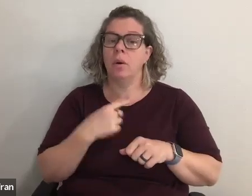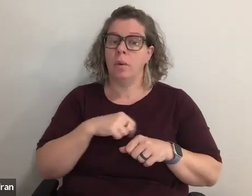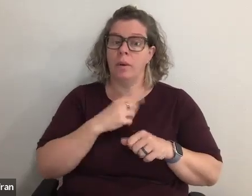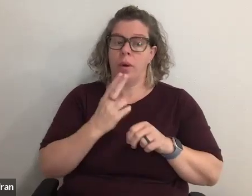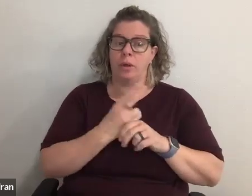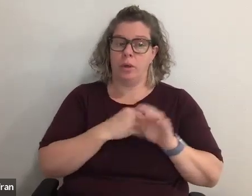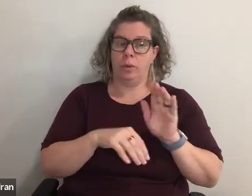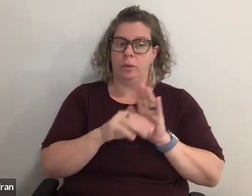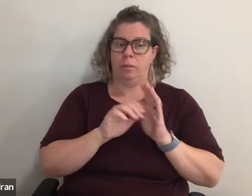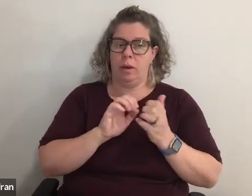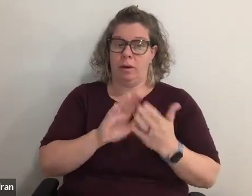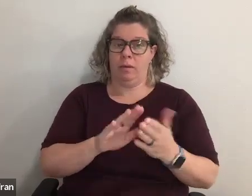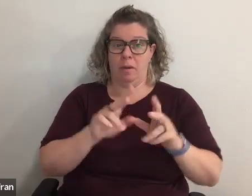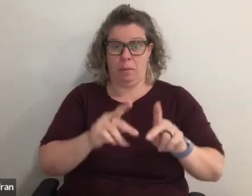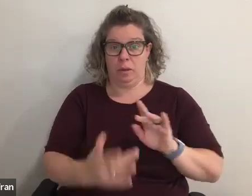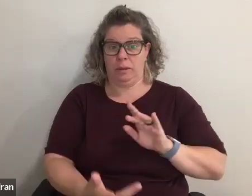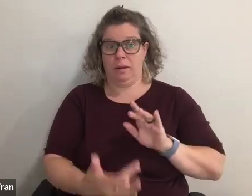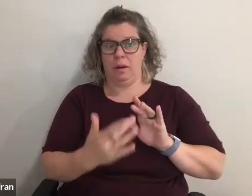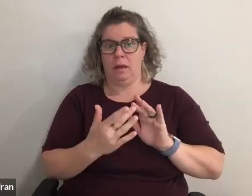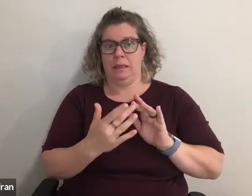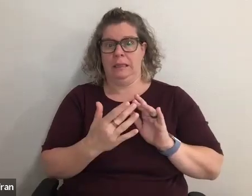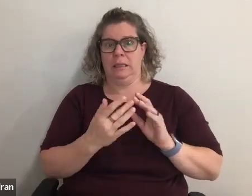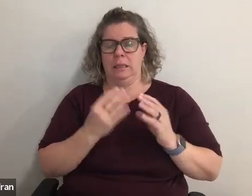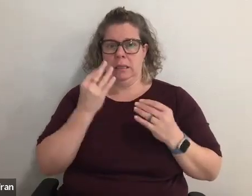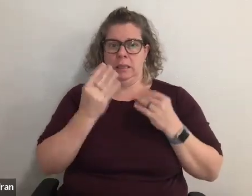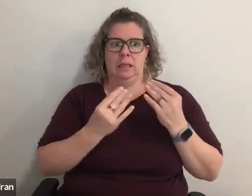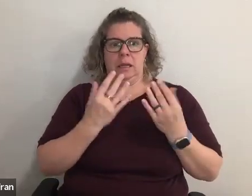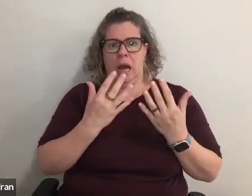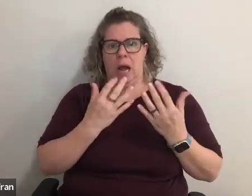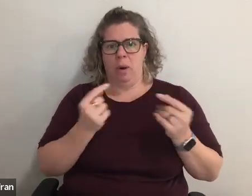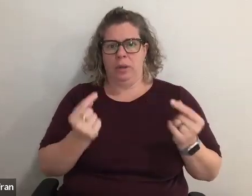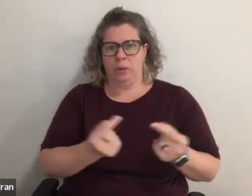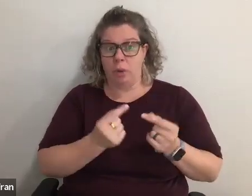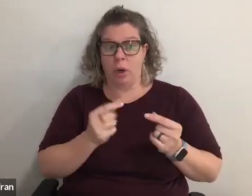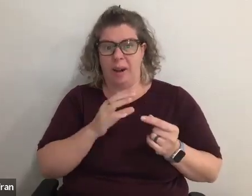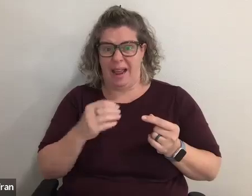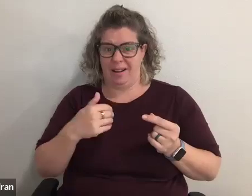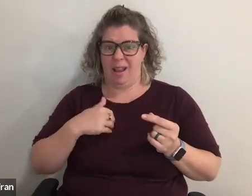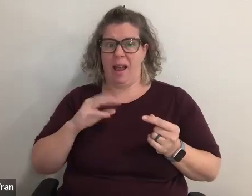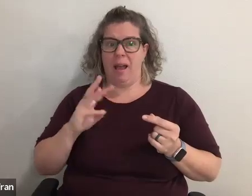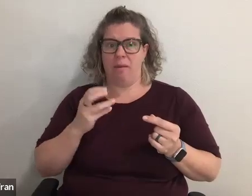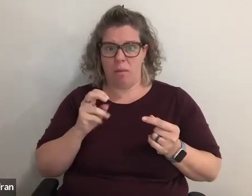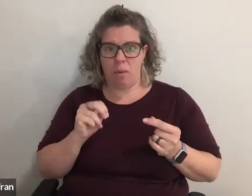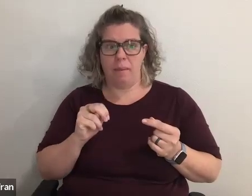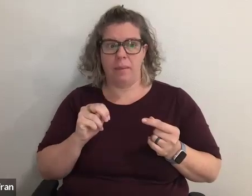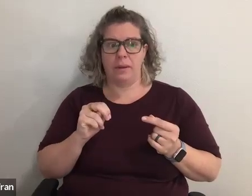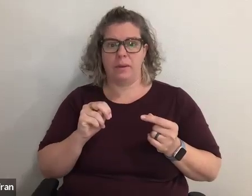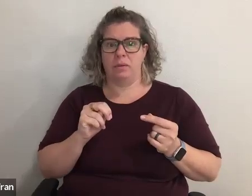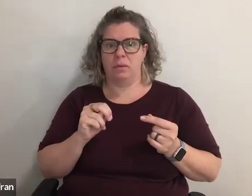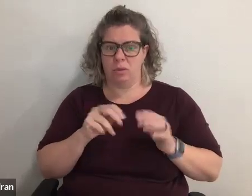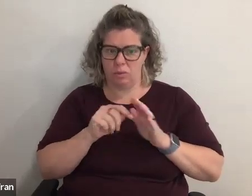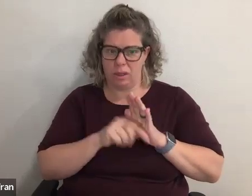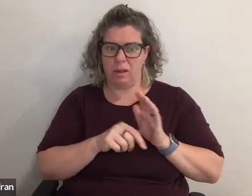So if they might call us at a point where they're reporting desire, intent, and capability to take lethal action, but